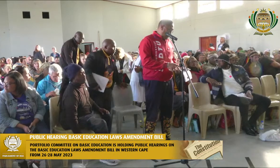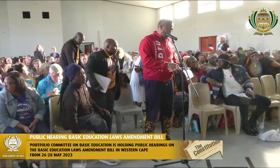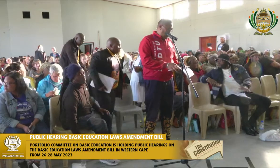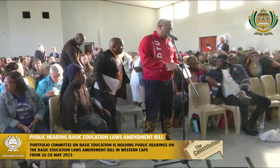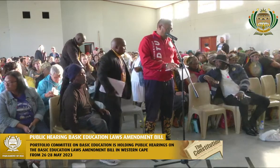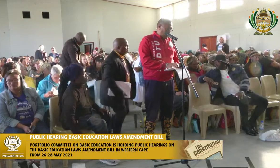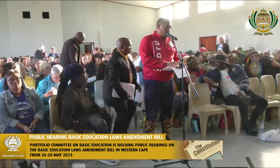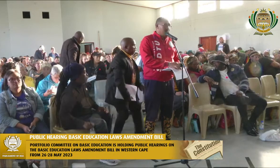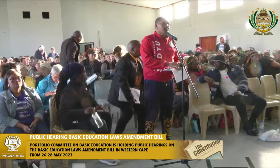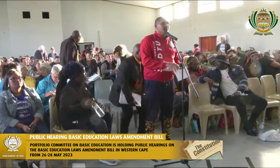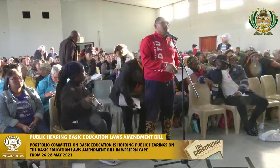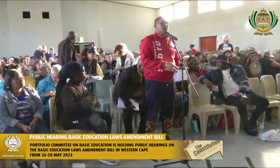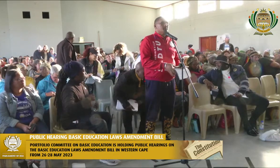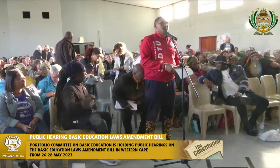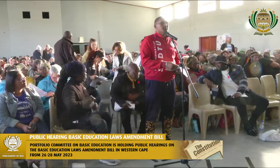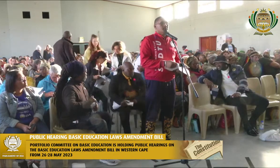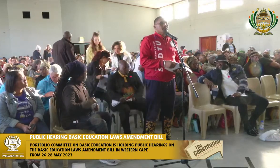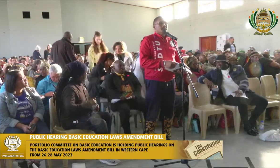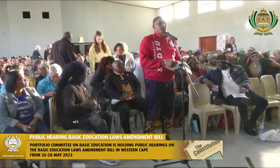time?